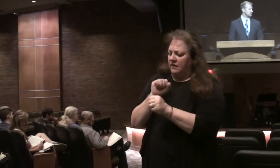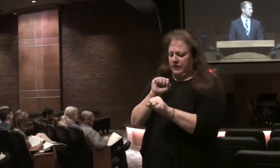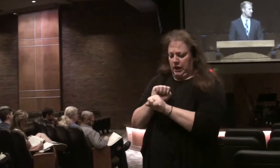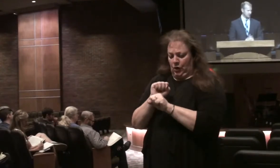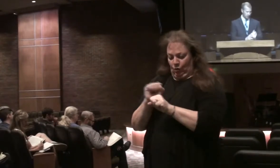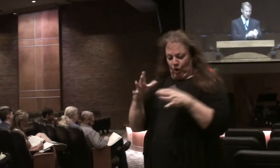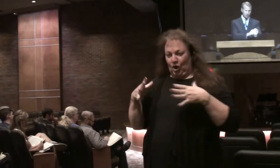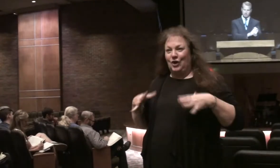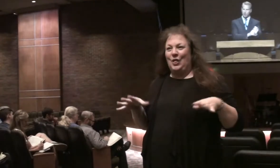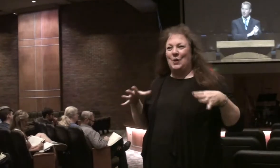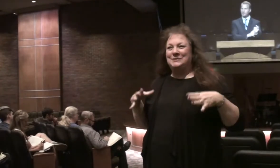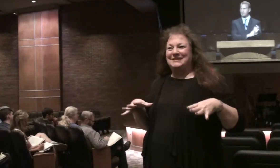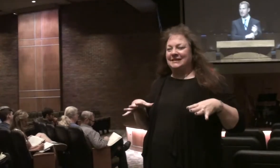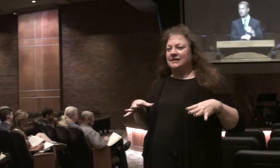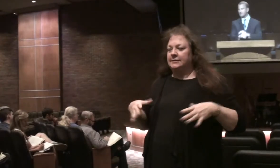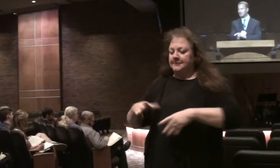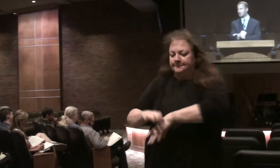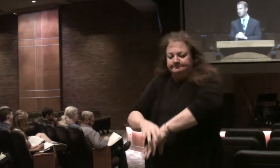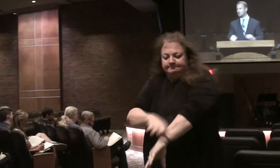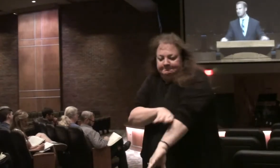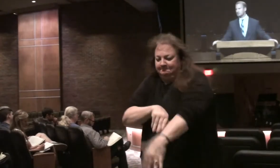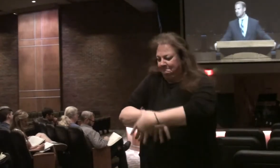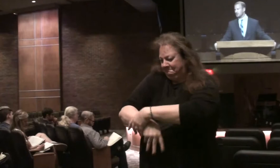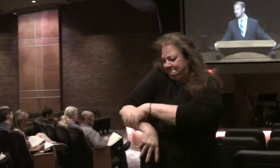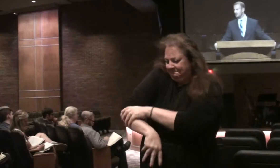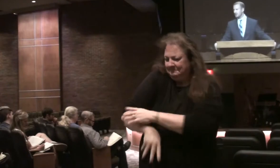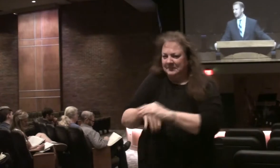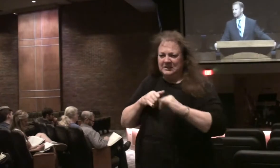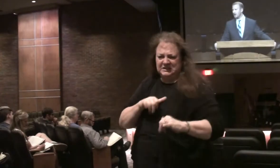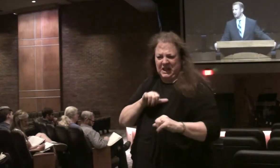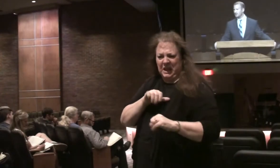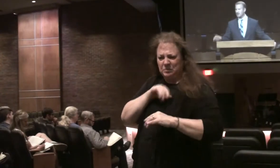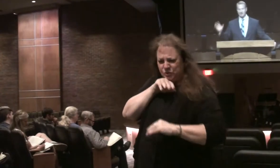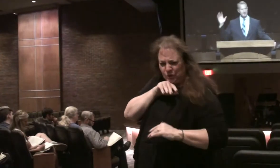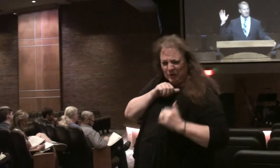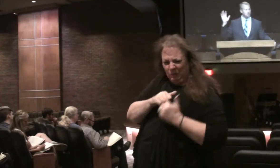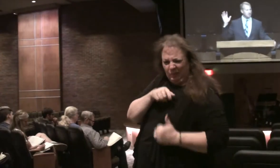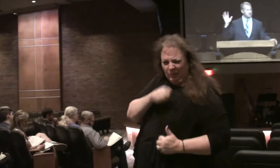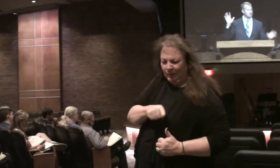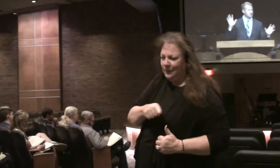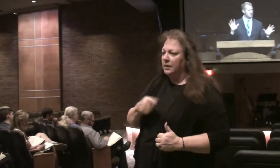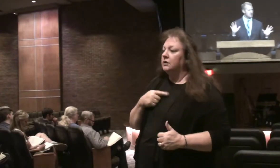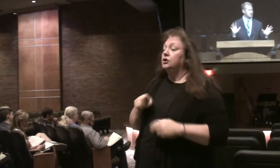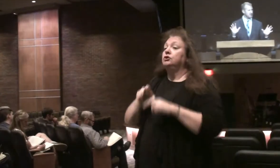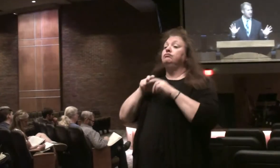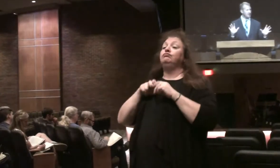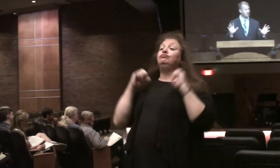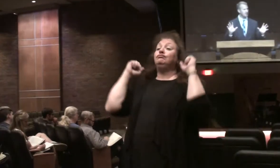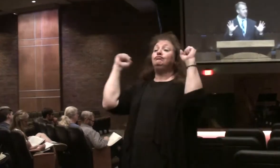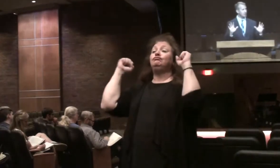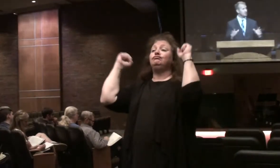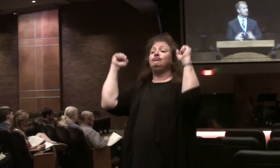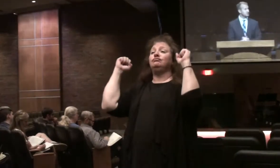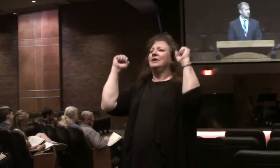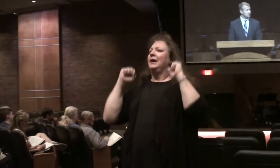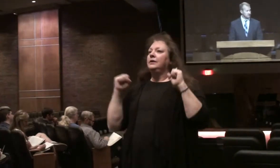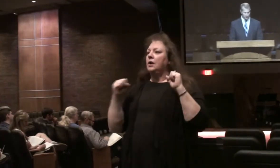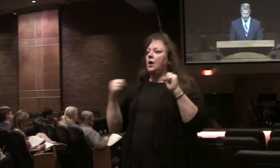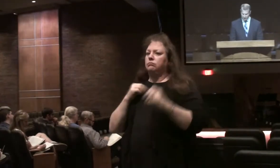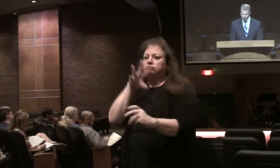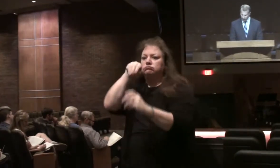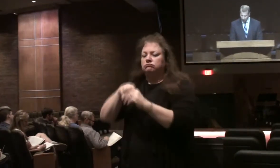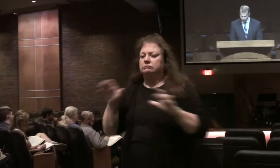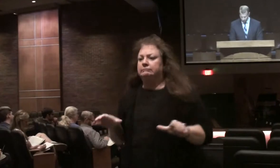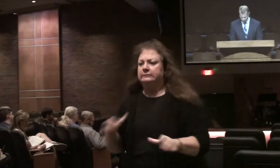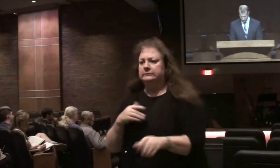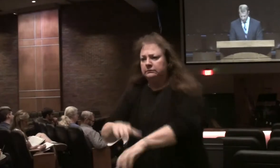clothes. It's one to roll up its sleeves and get dirty, so to speak. It's not content to be in the bleachers, to be on the sideline. It wants to serve. It wants